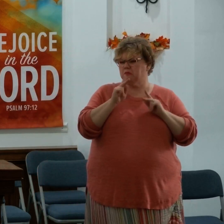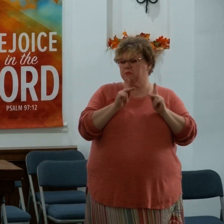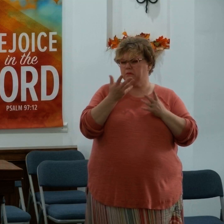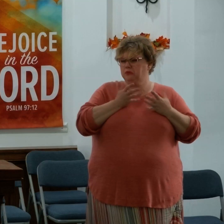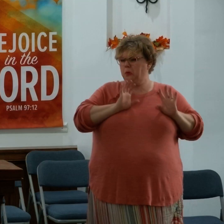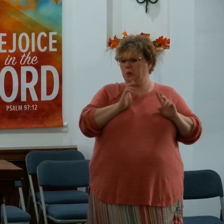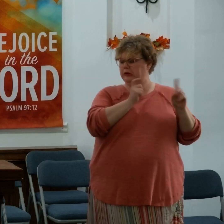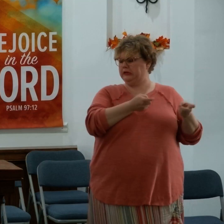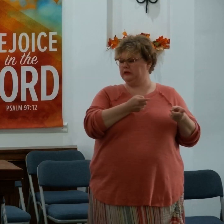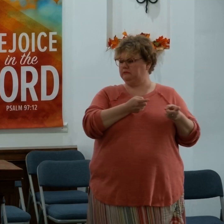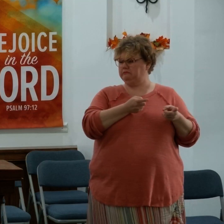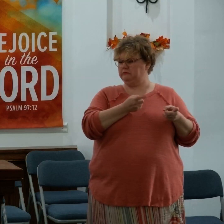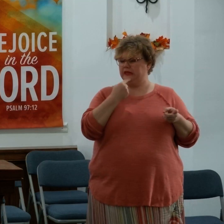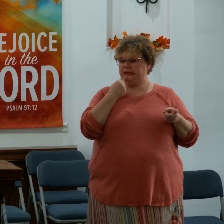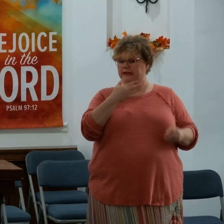mine.